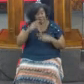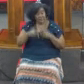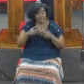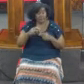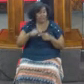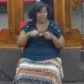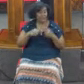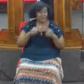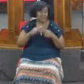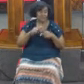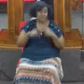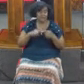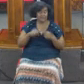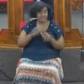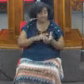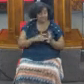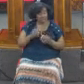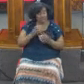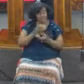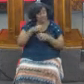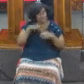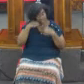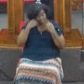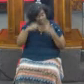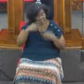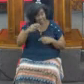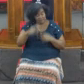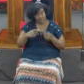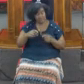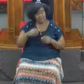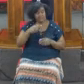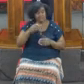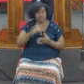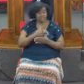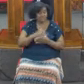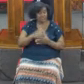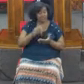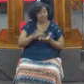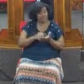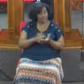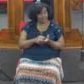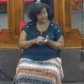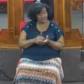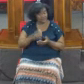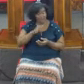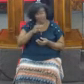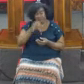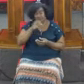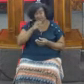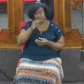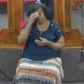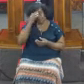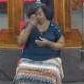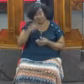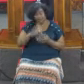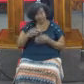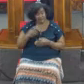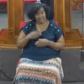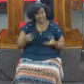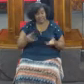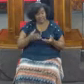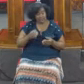You're ashamed to tell them you're saved. And a lot of Christians are ashamed to share the gospel. I don't know. One of us here tonight might